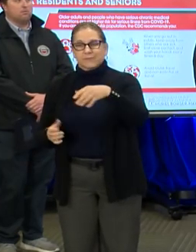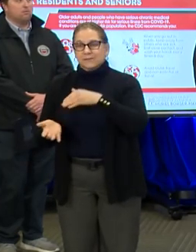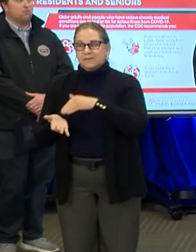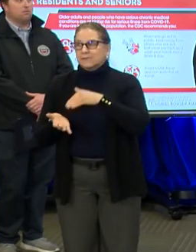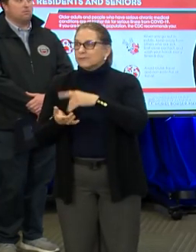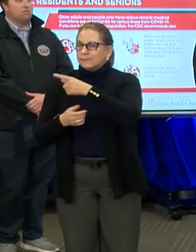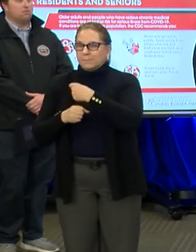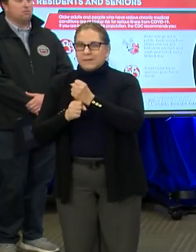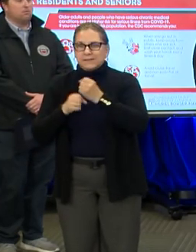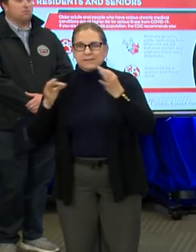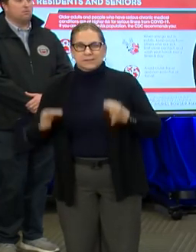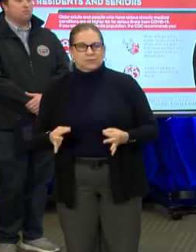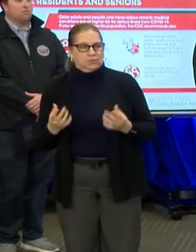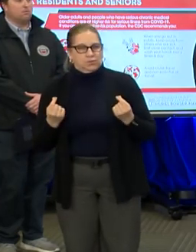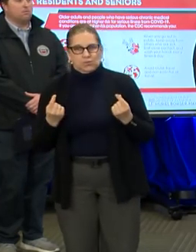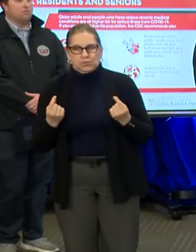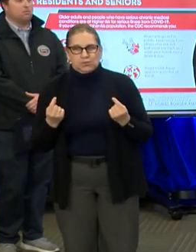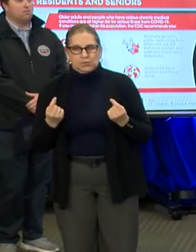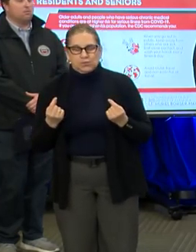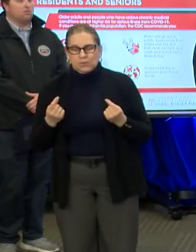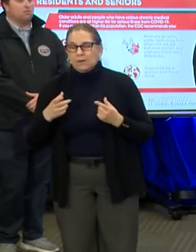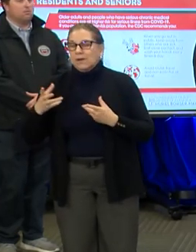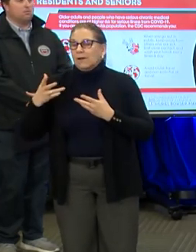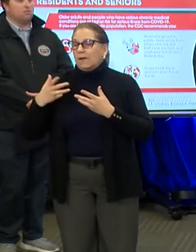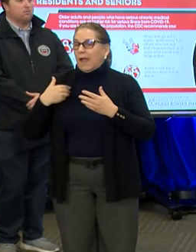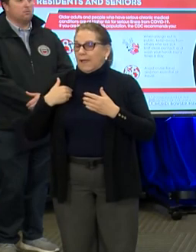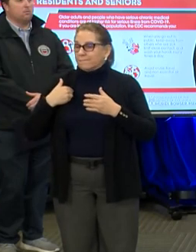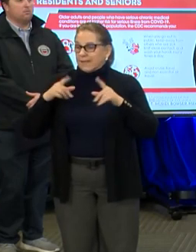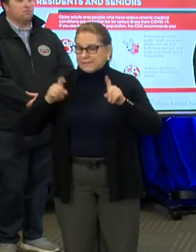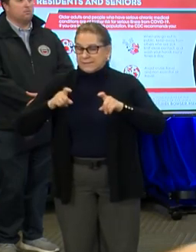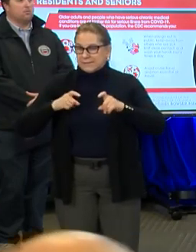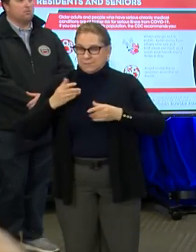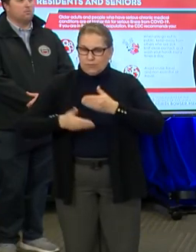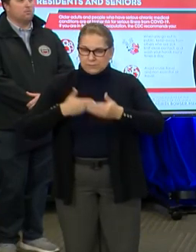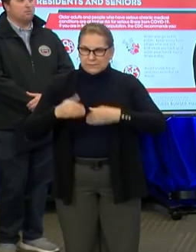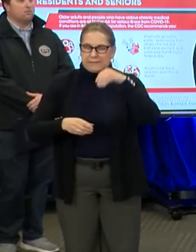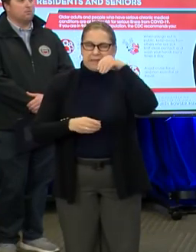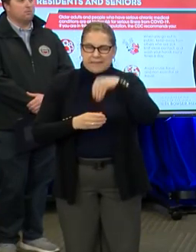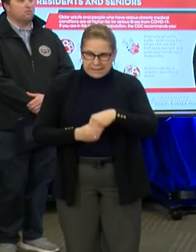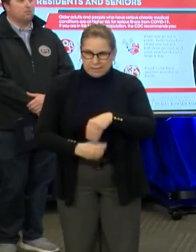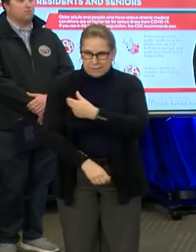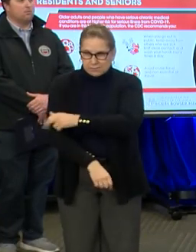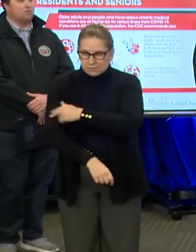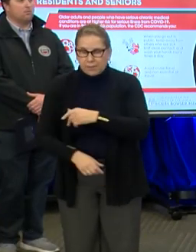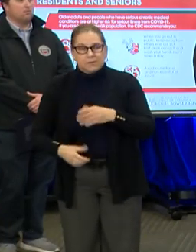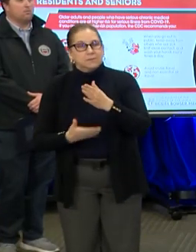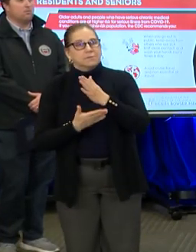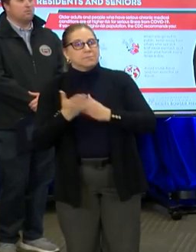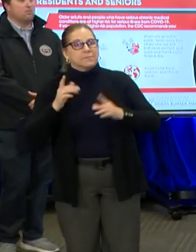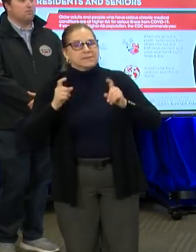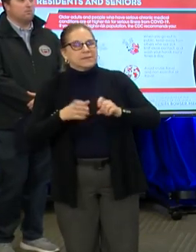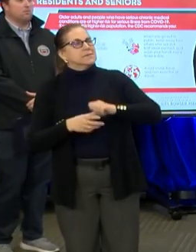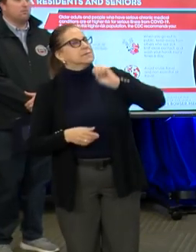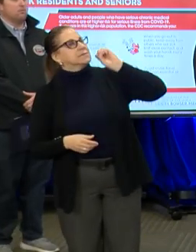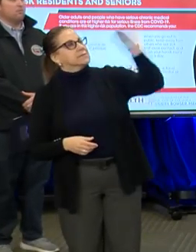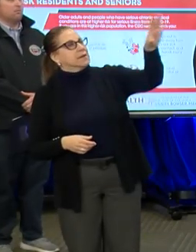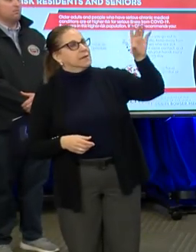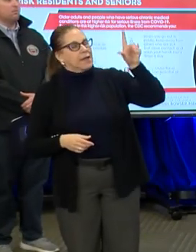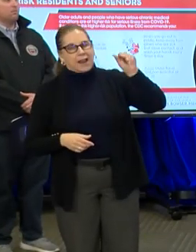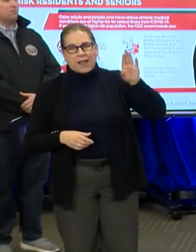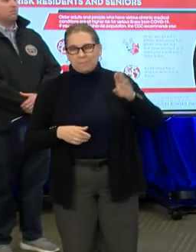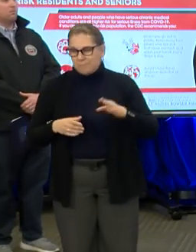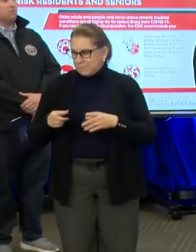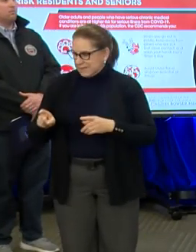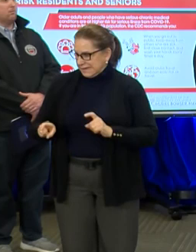process in-house, how to partner with the city to use the public health lab more efficiently, and which tests can go out to commercial